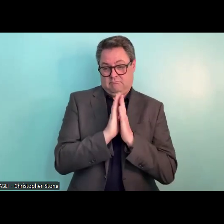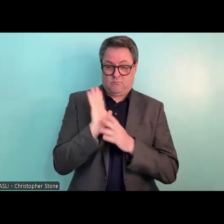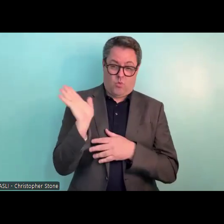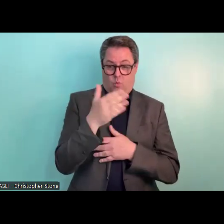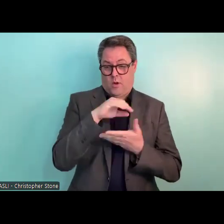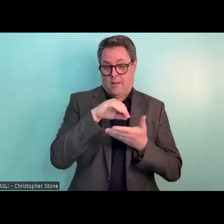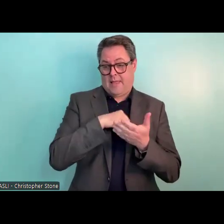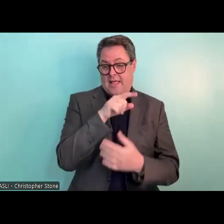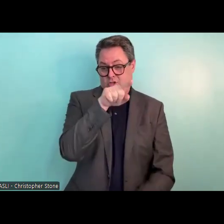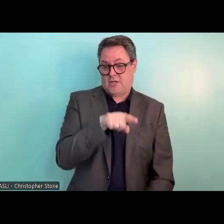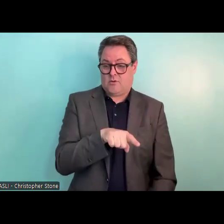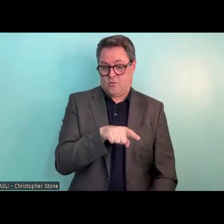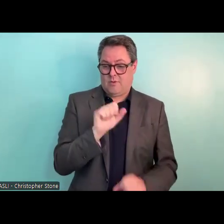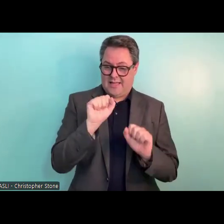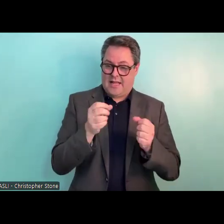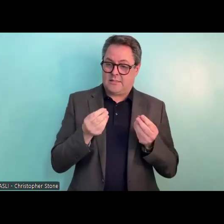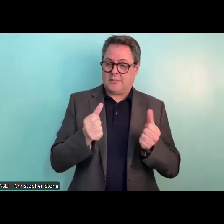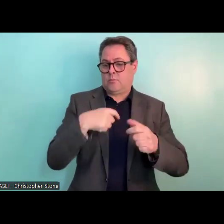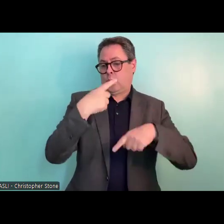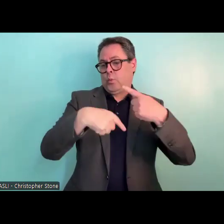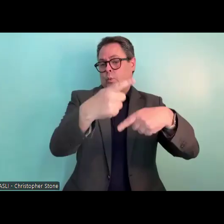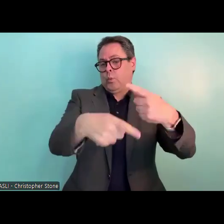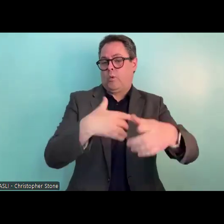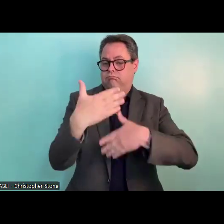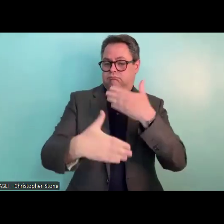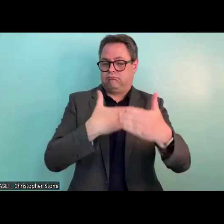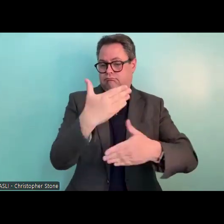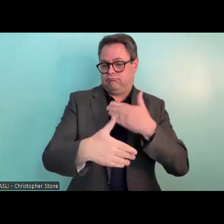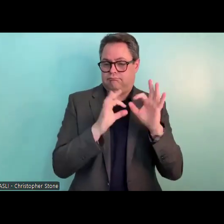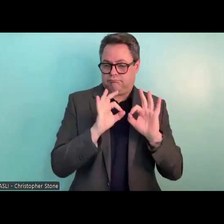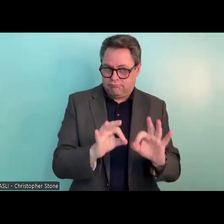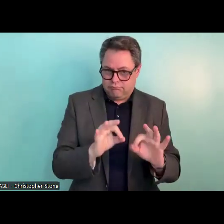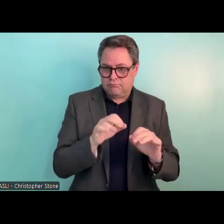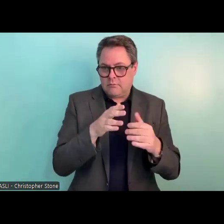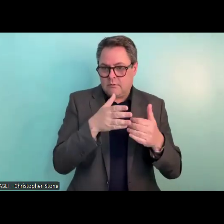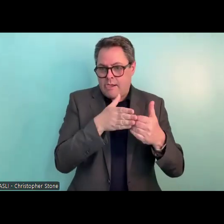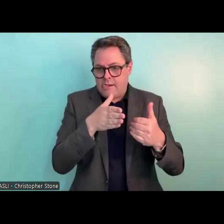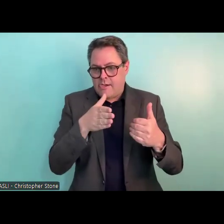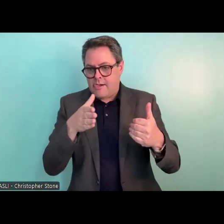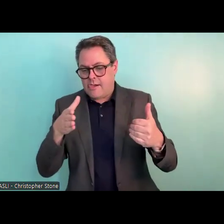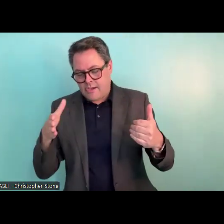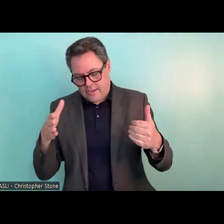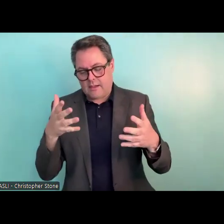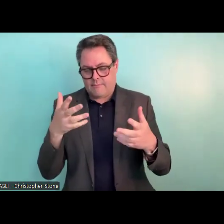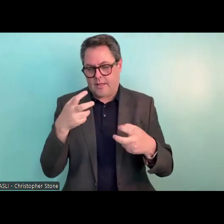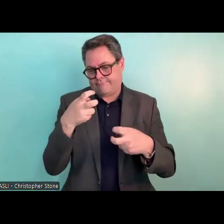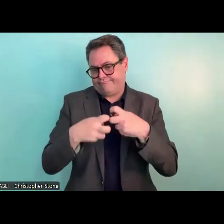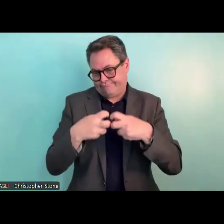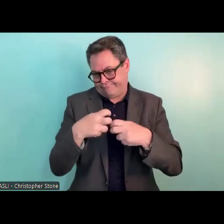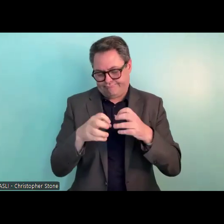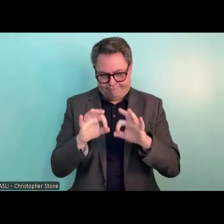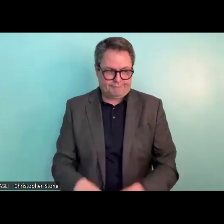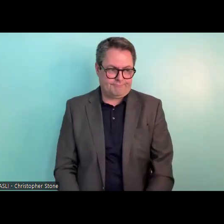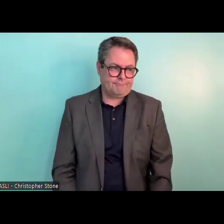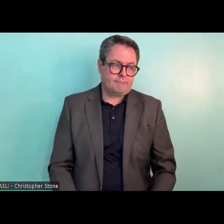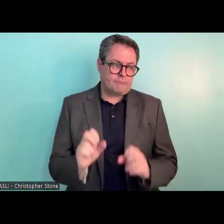our payment term is January, so everybody should be paying their fees in January to enable the smooth running of WASLI as an organisation. The